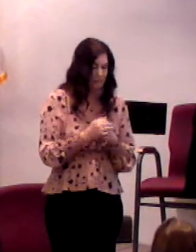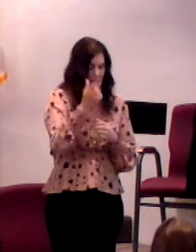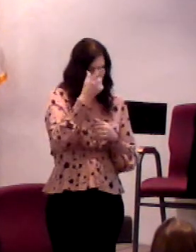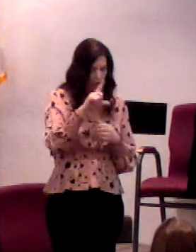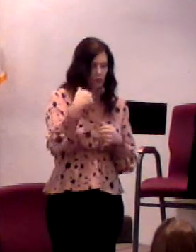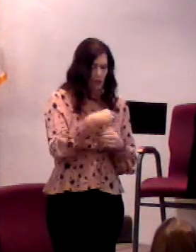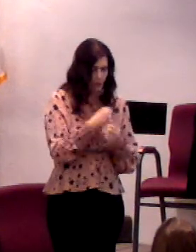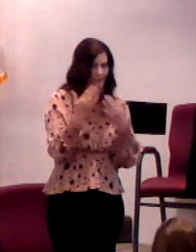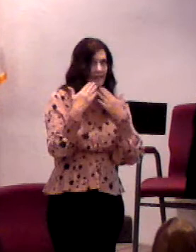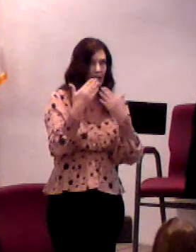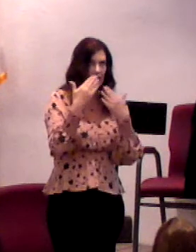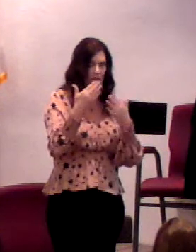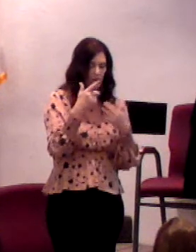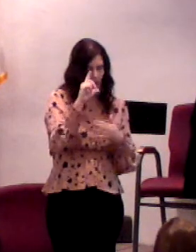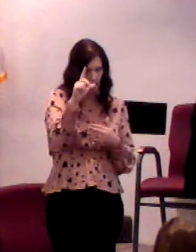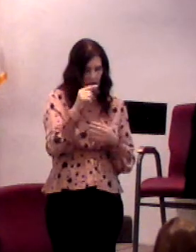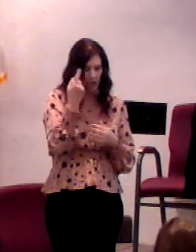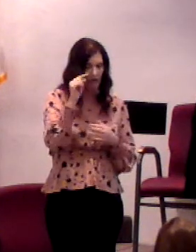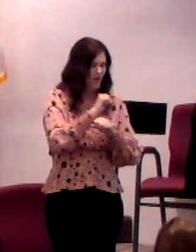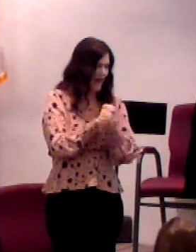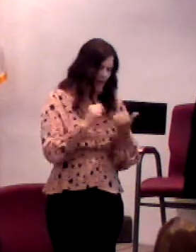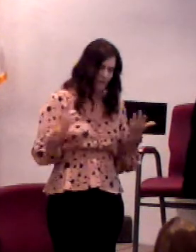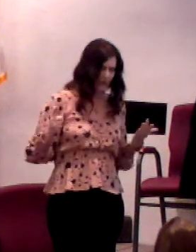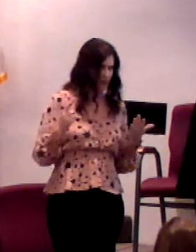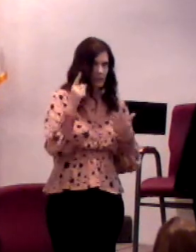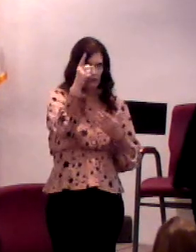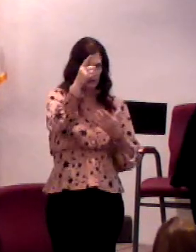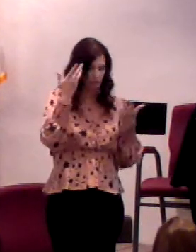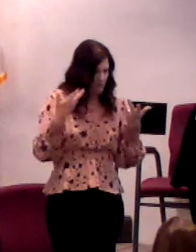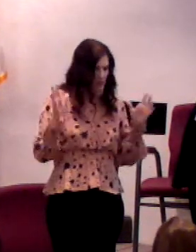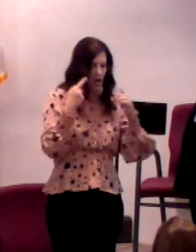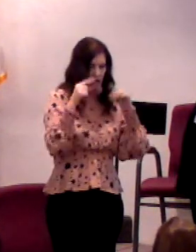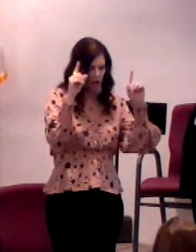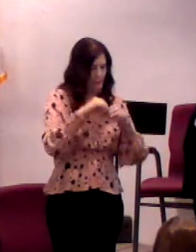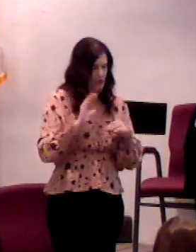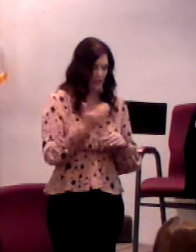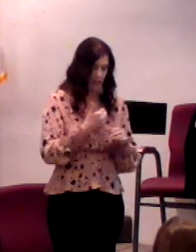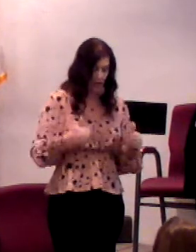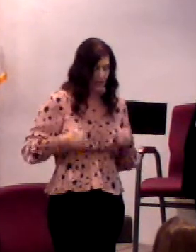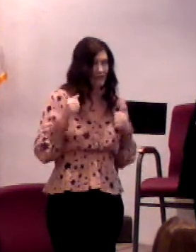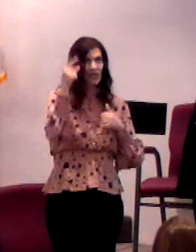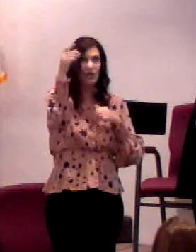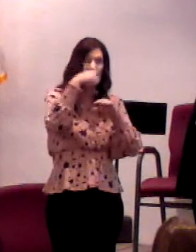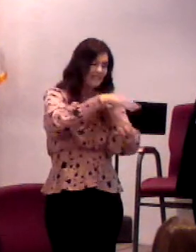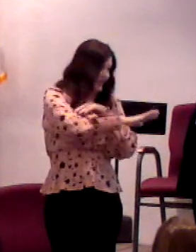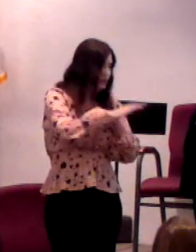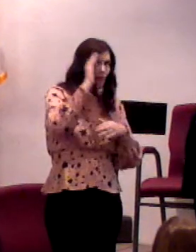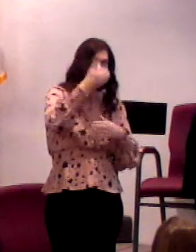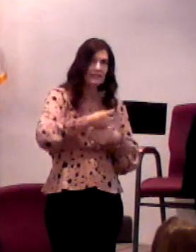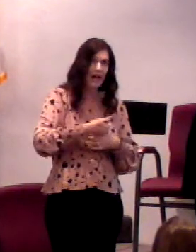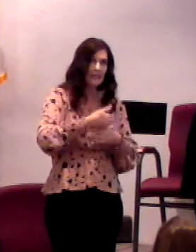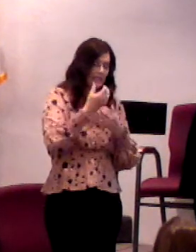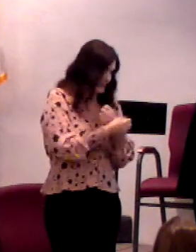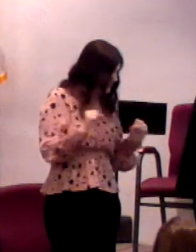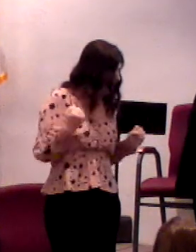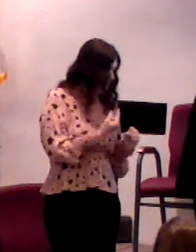so thankful for everything that you've done in our lives. You've sent your Son to us to save us.